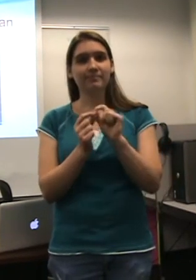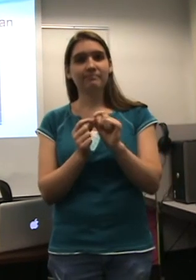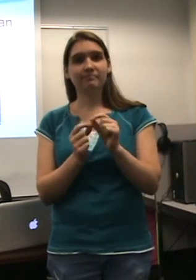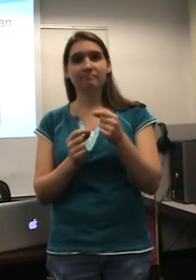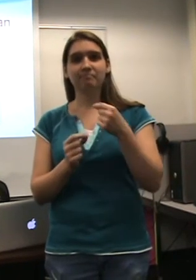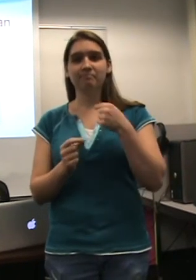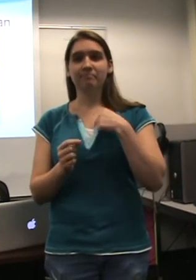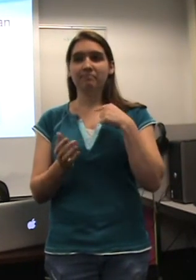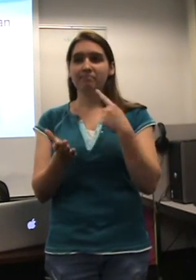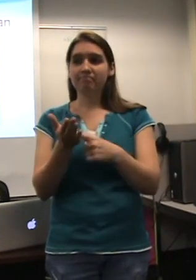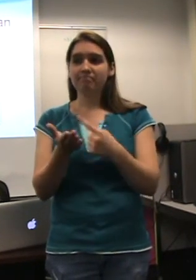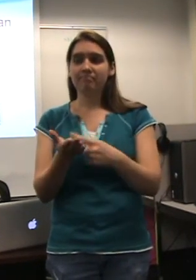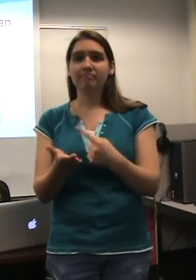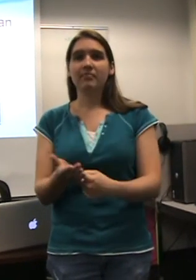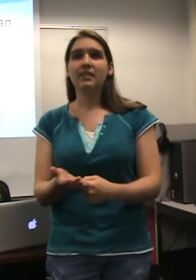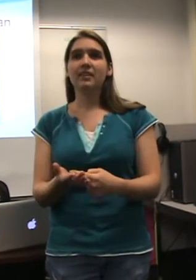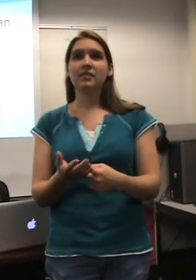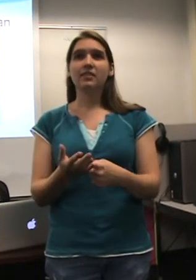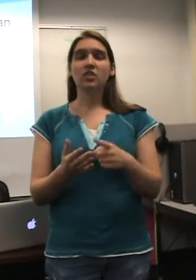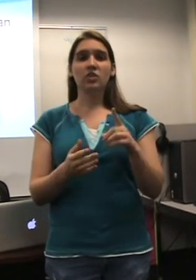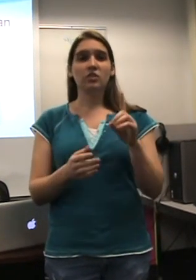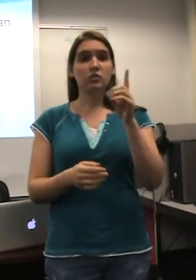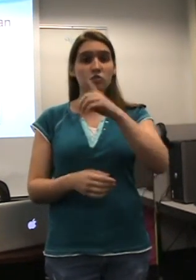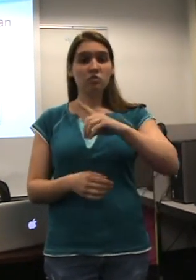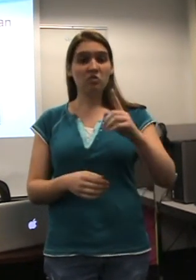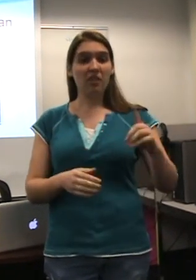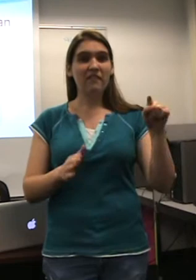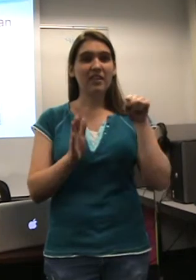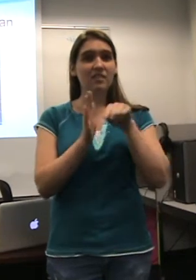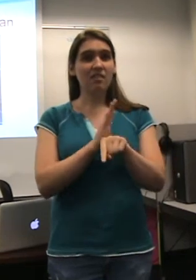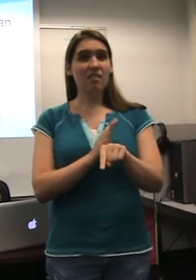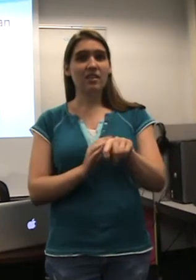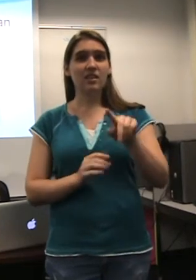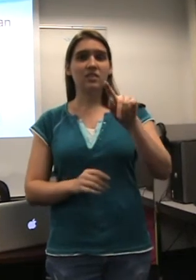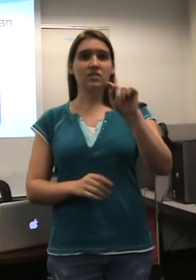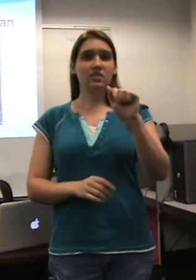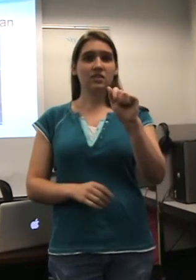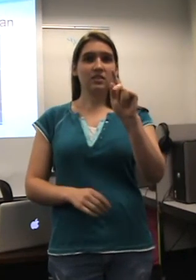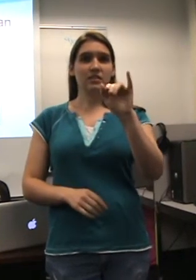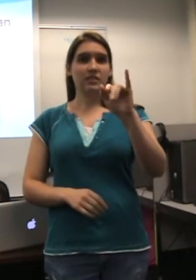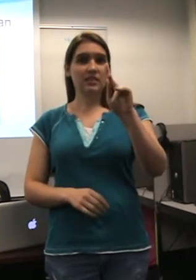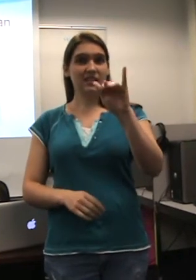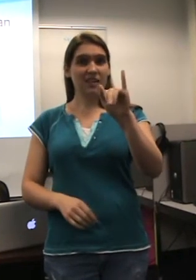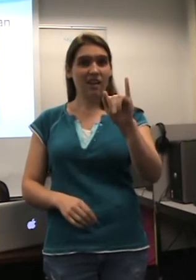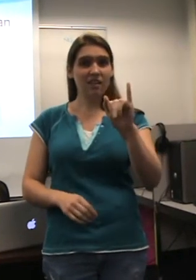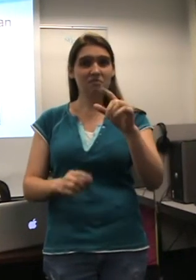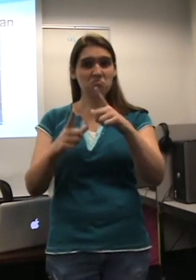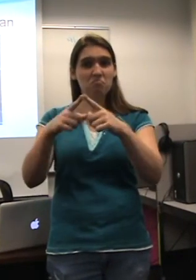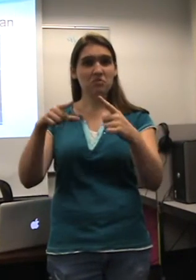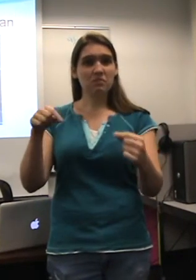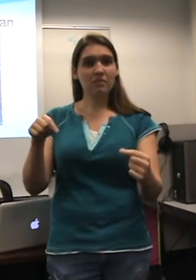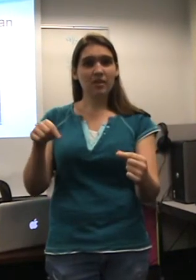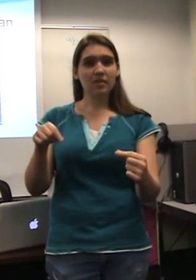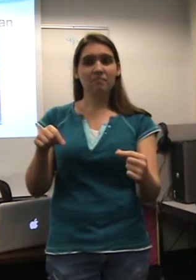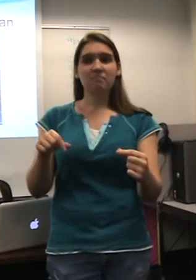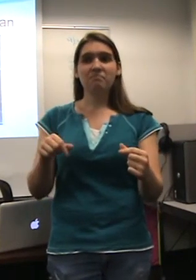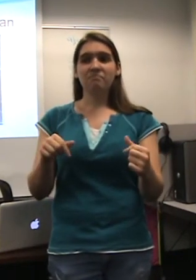about the dolphin hunting that has been happening in Taiji, Japan. It is where more controversy is.